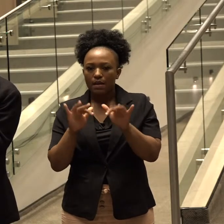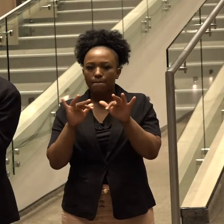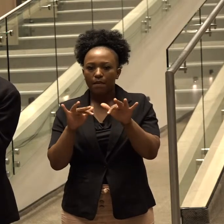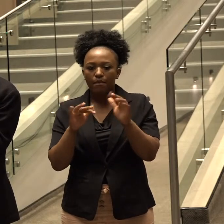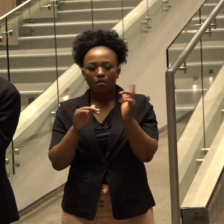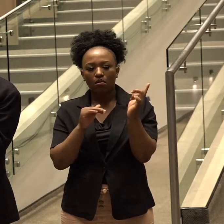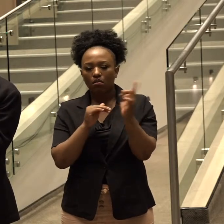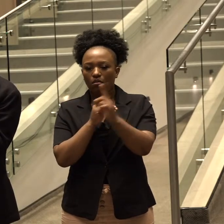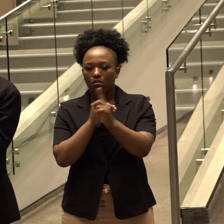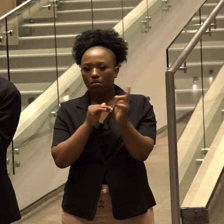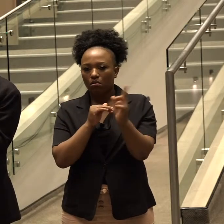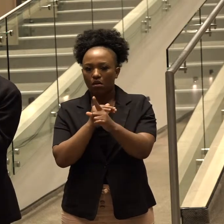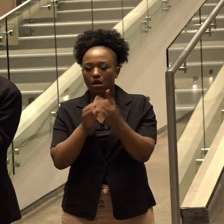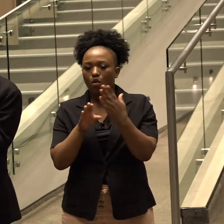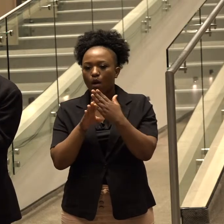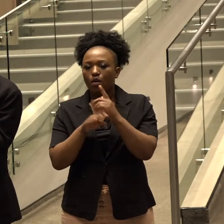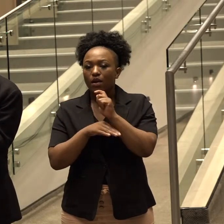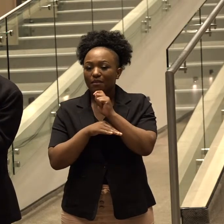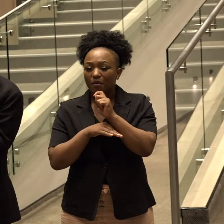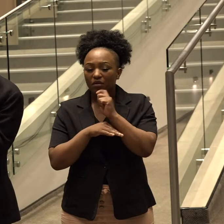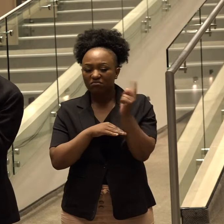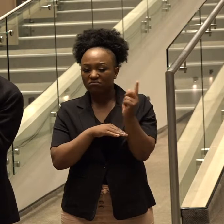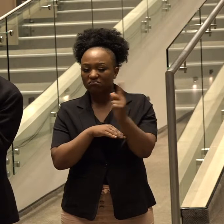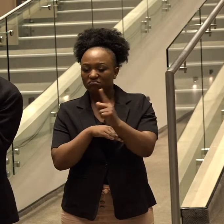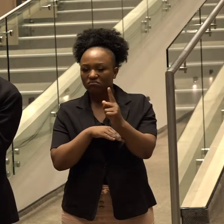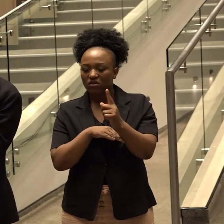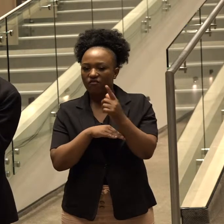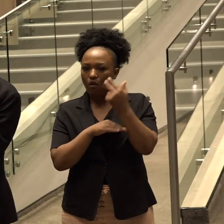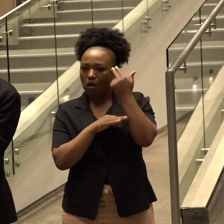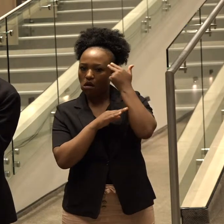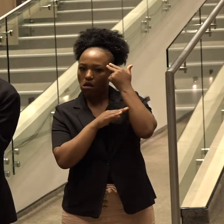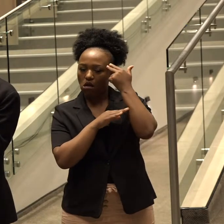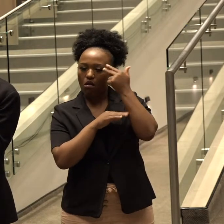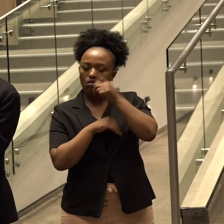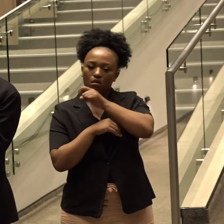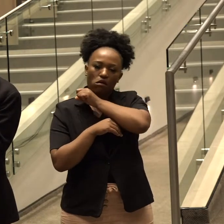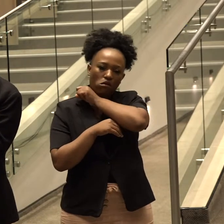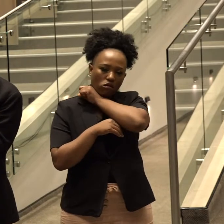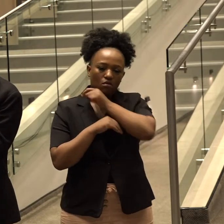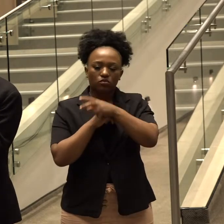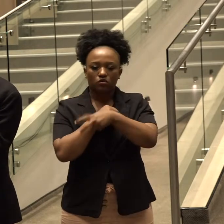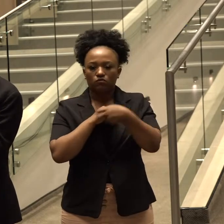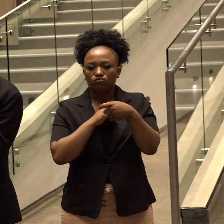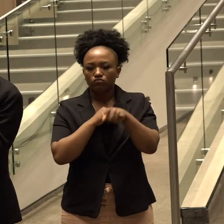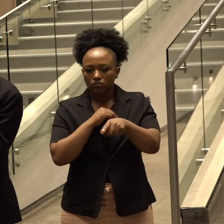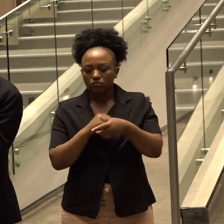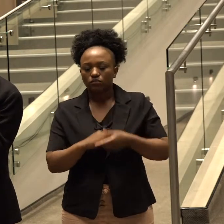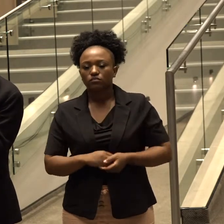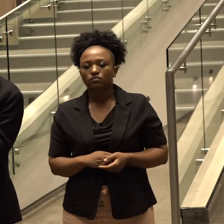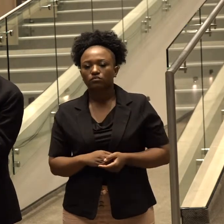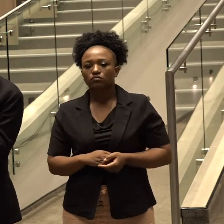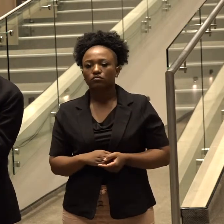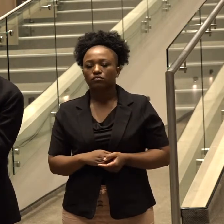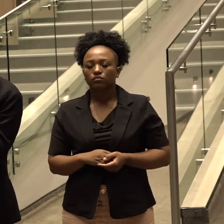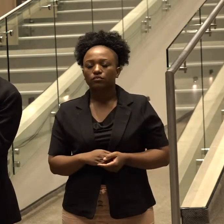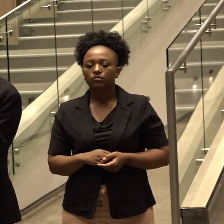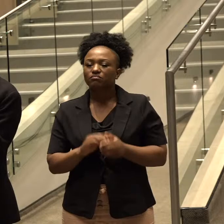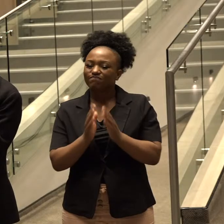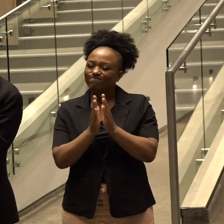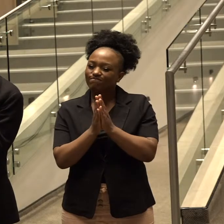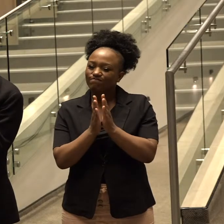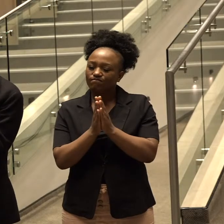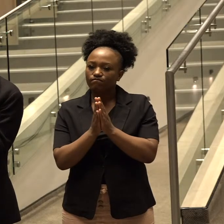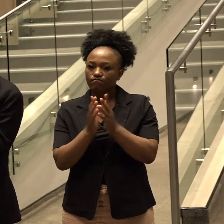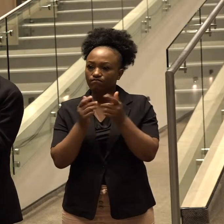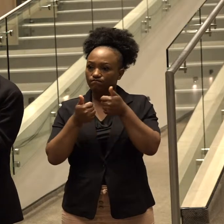who are going to work in the morning to Rob them so I am asking this the the authorities